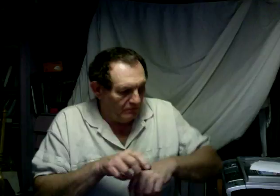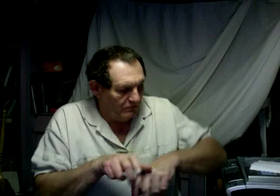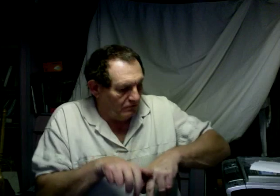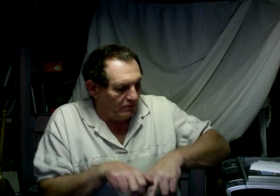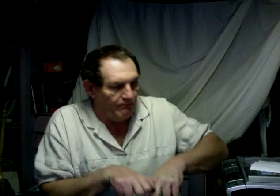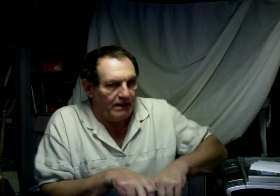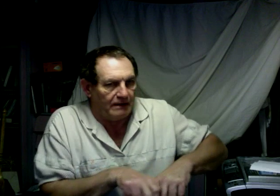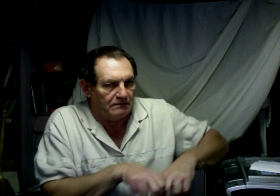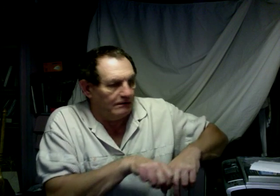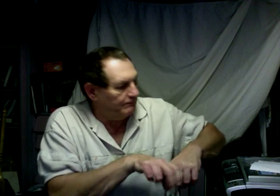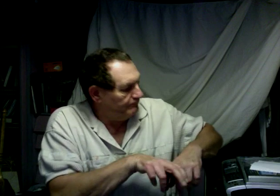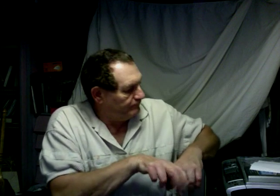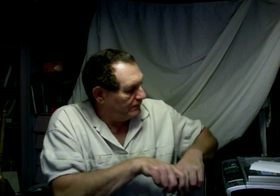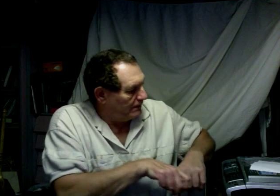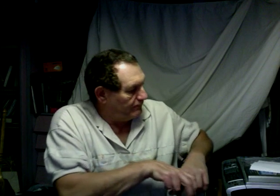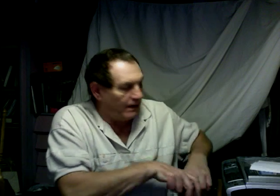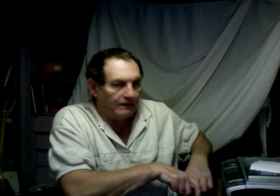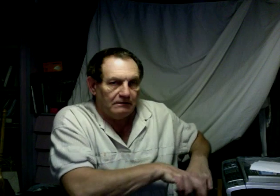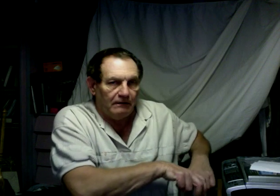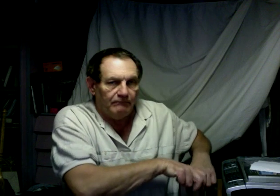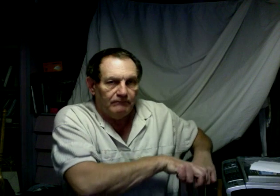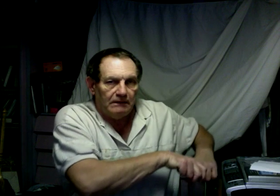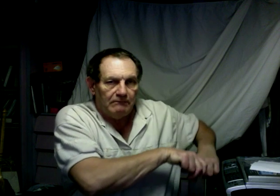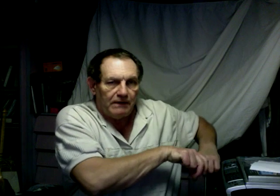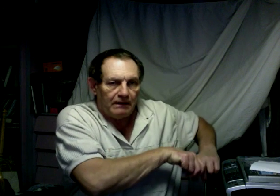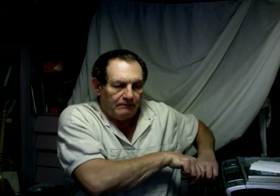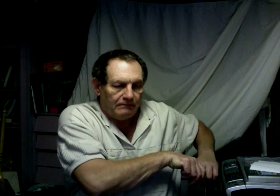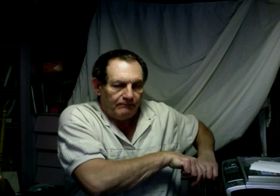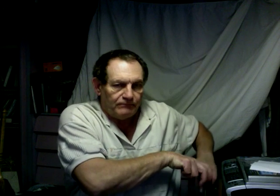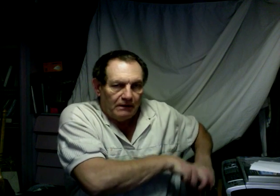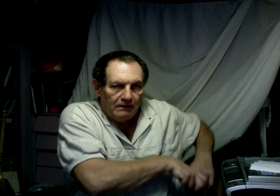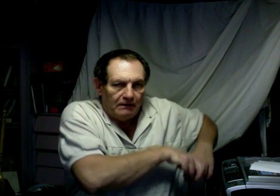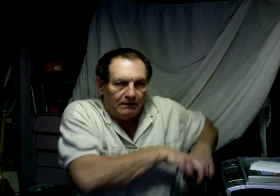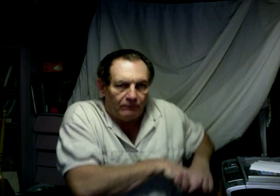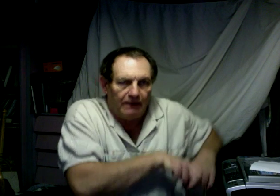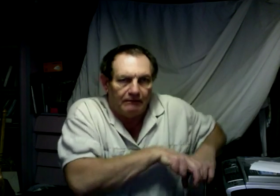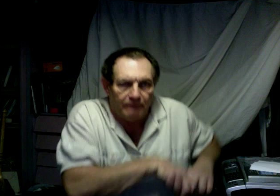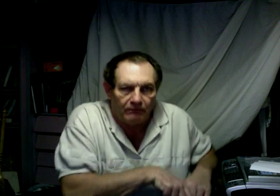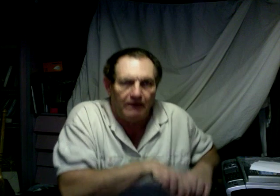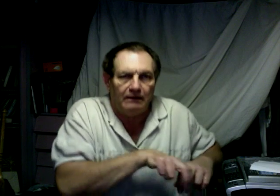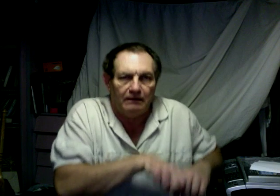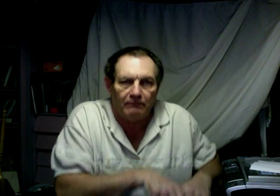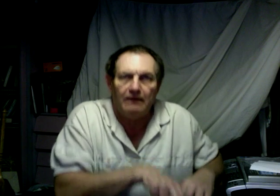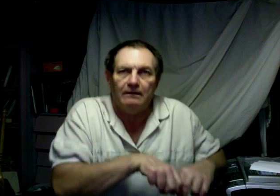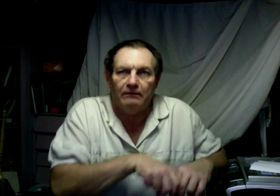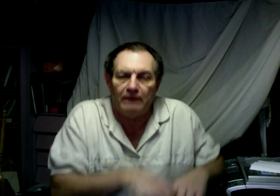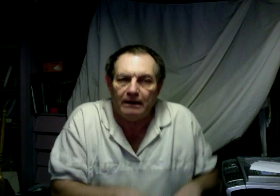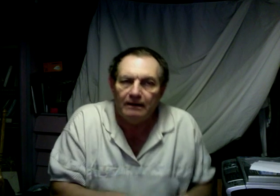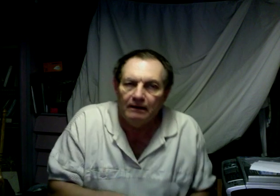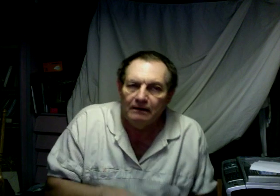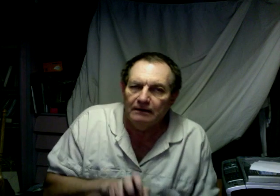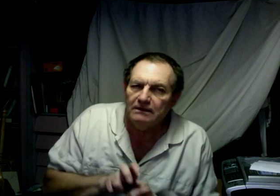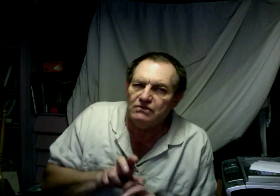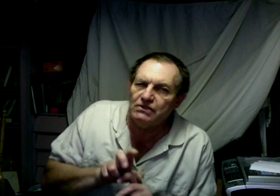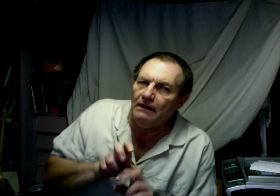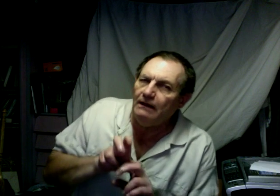So he backed up, and he backed up, and he backed up, and he ran. He ran, he ran, he ran, and he